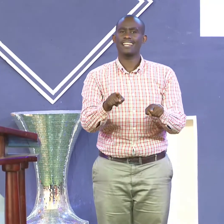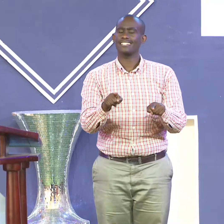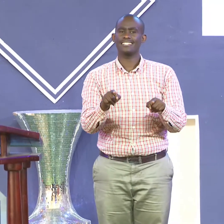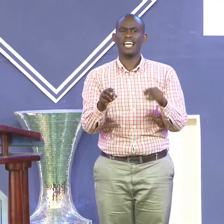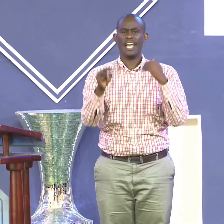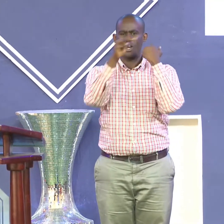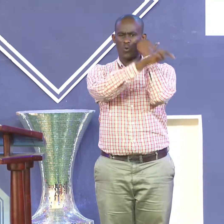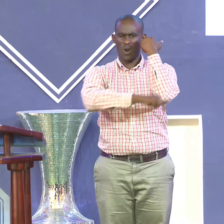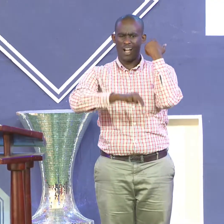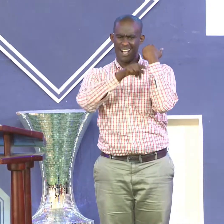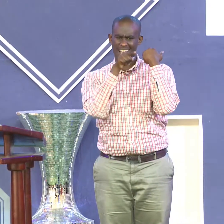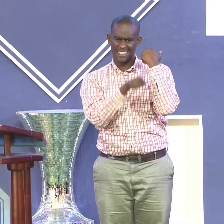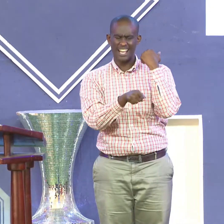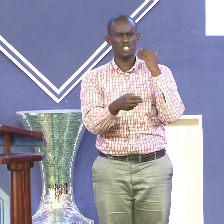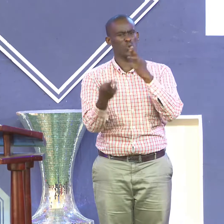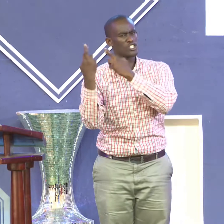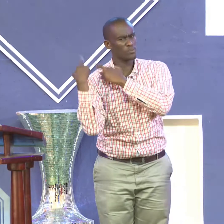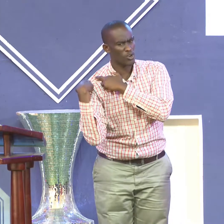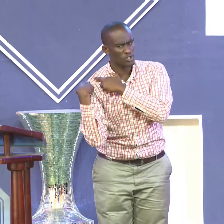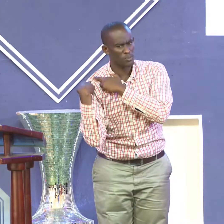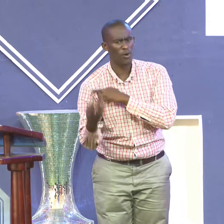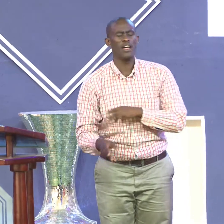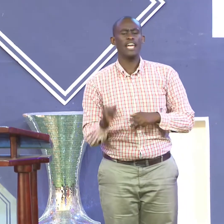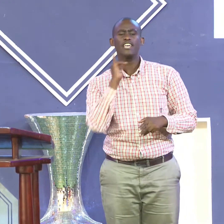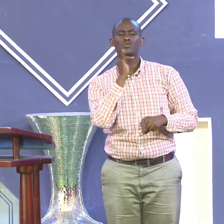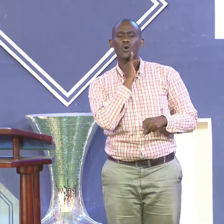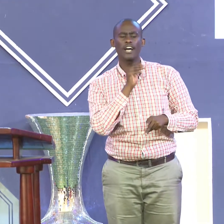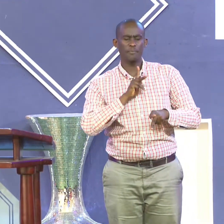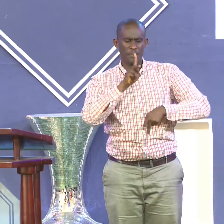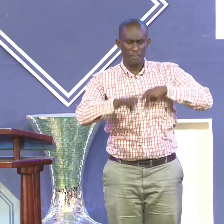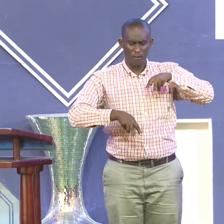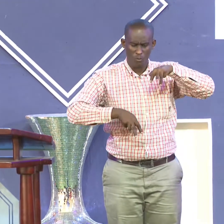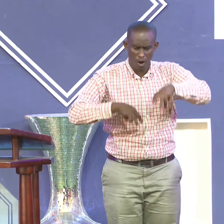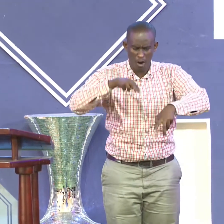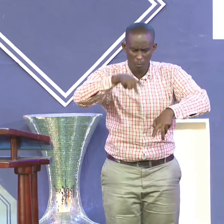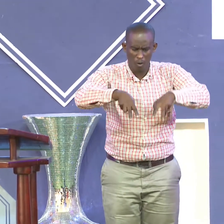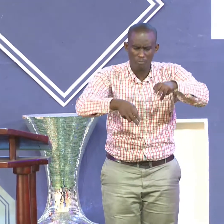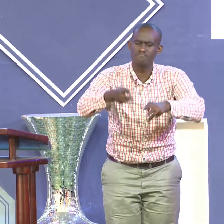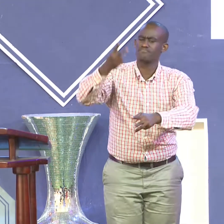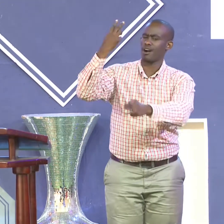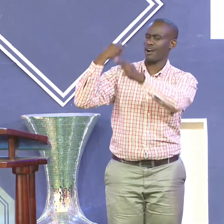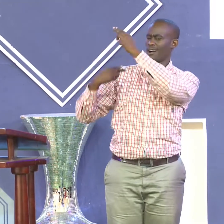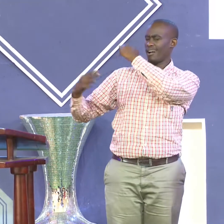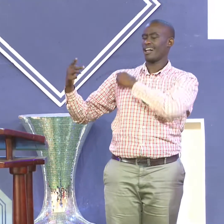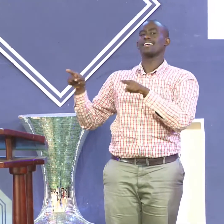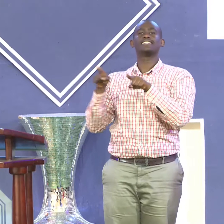Backsliding. It was a full nation working on the backsliding of Israel. Today it is